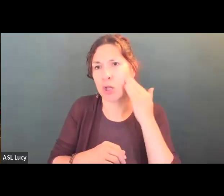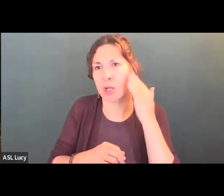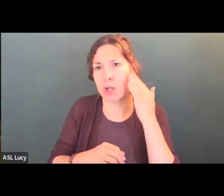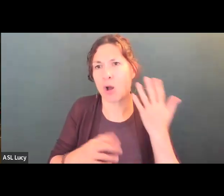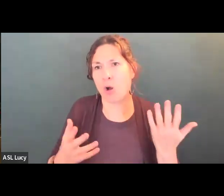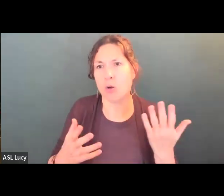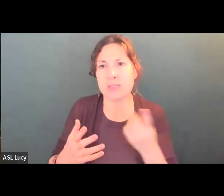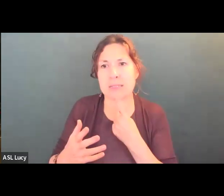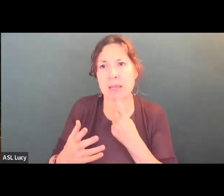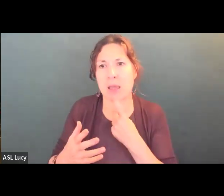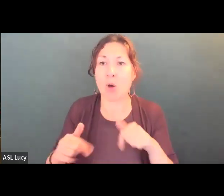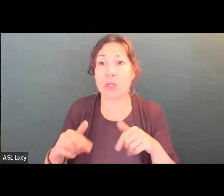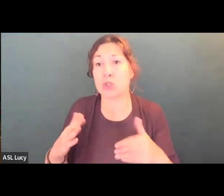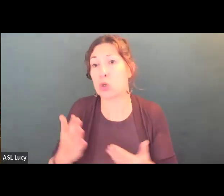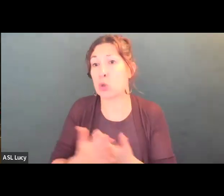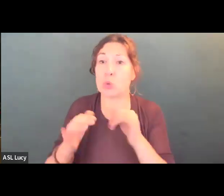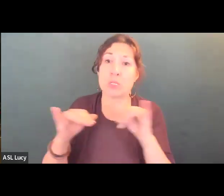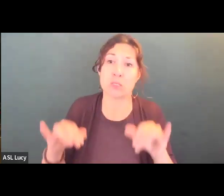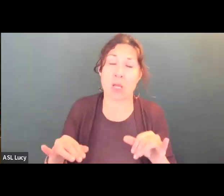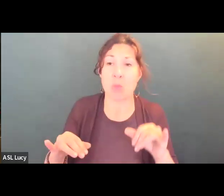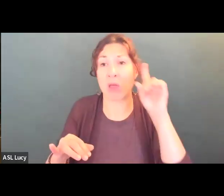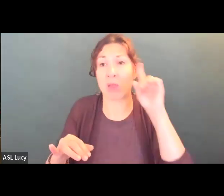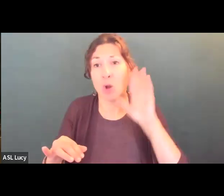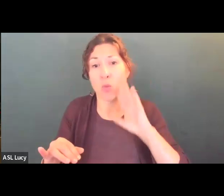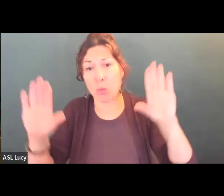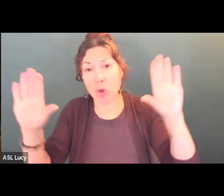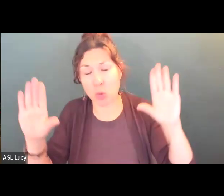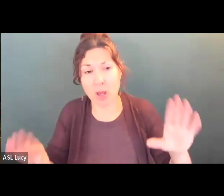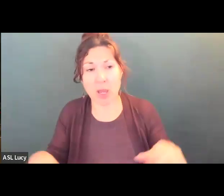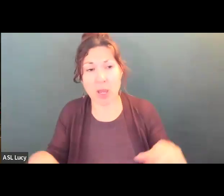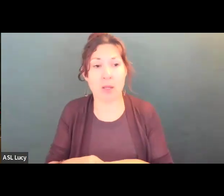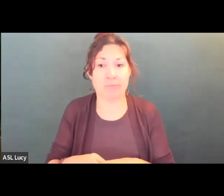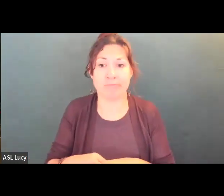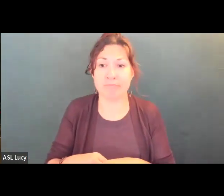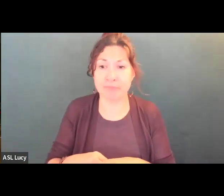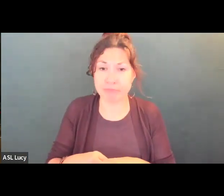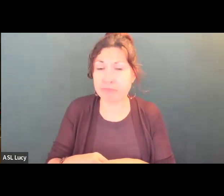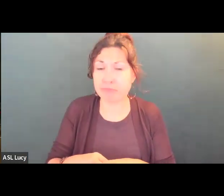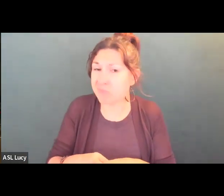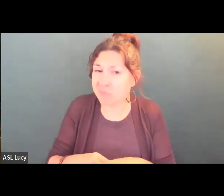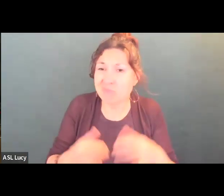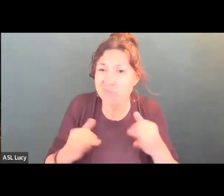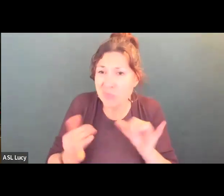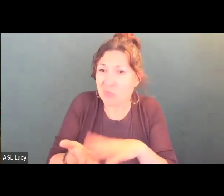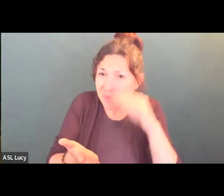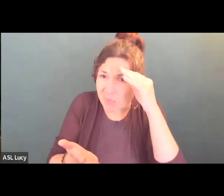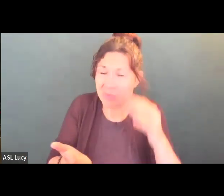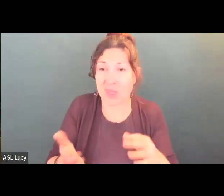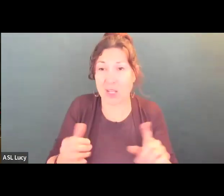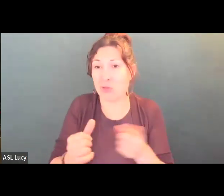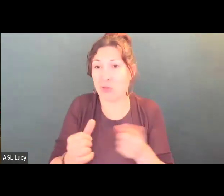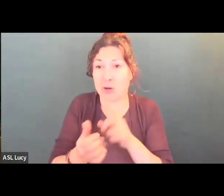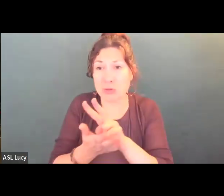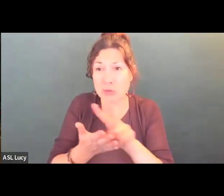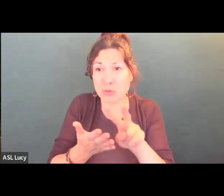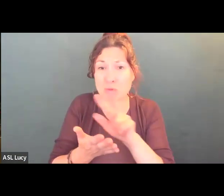this is going to be great, but there's a learning curve to it. And, the first couple of weeks might be rough. And I think people